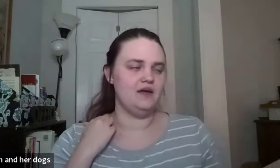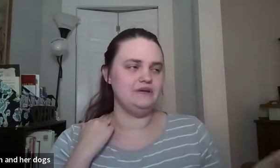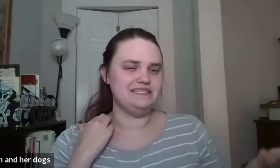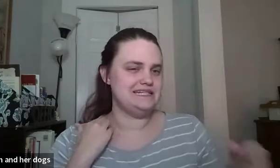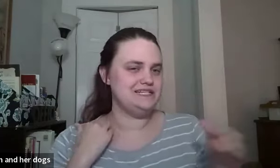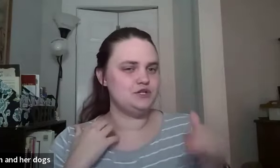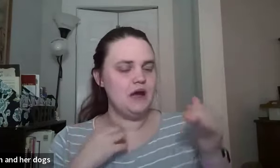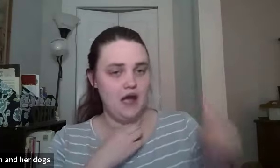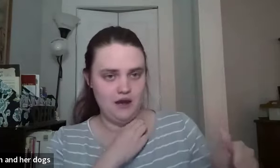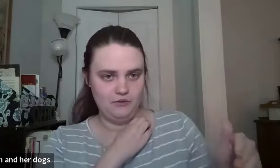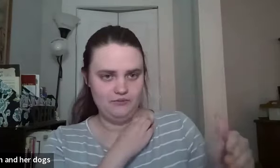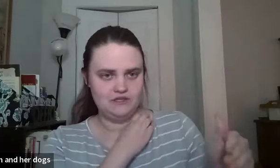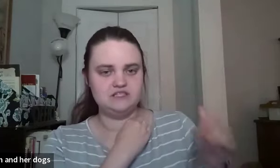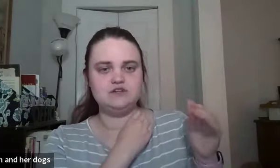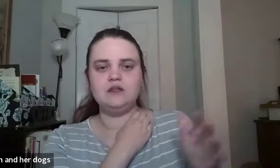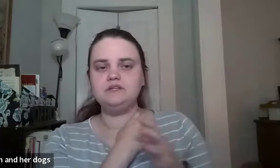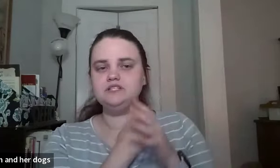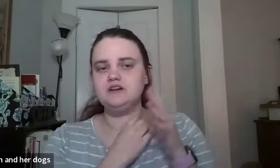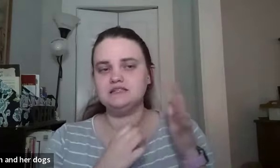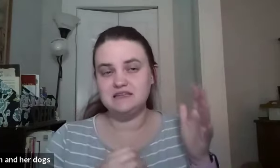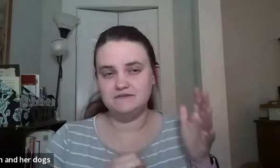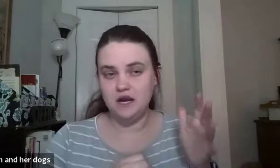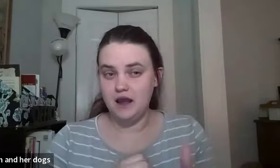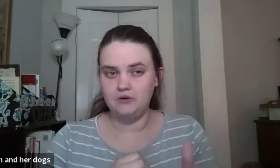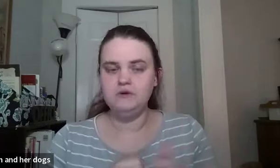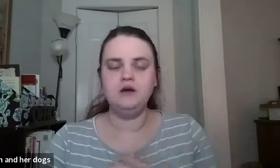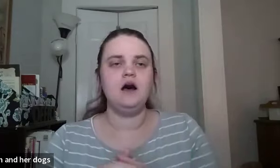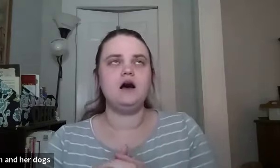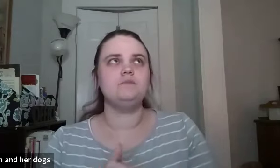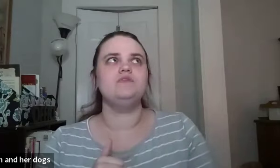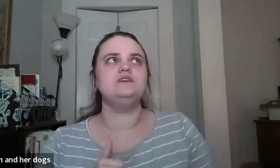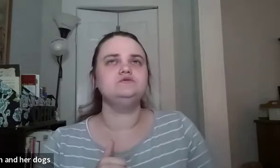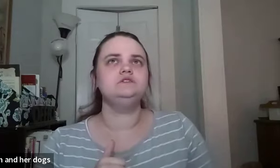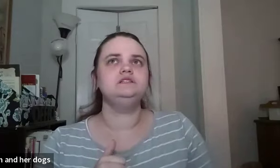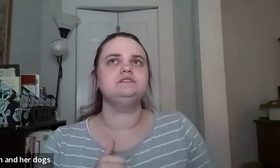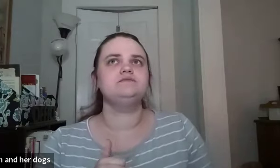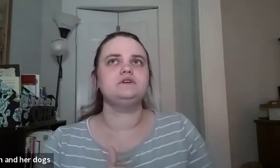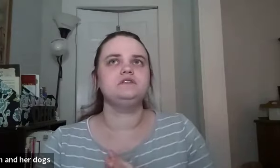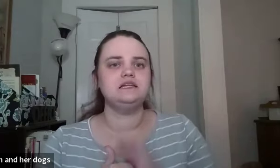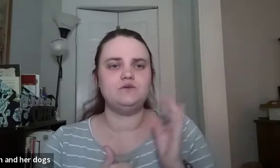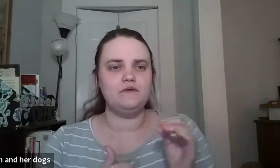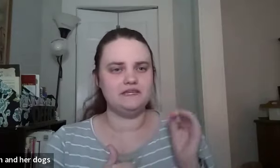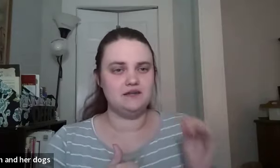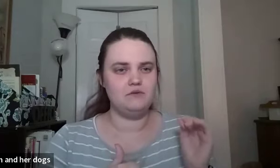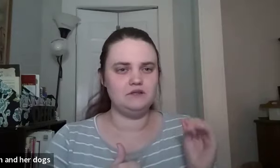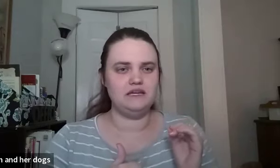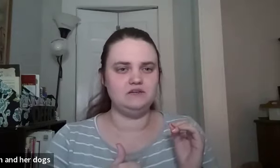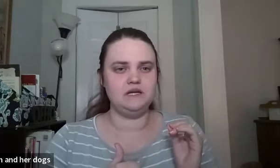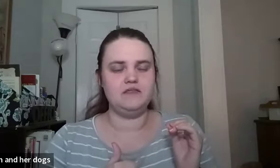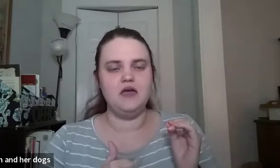we didn't do how. So let me show you guys the sign for how. This one specifically is the one that's not related with